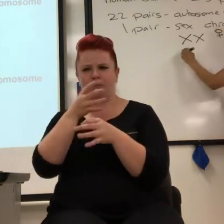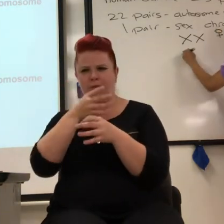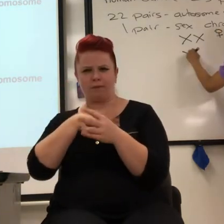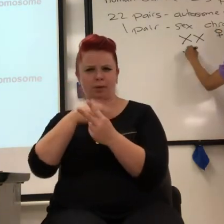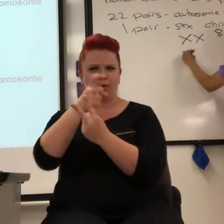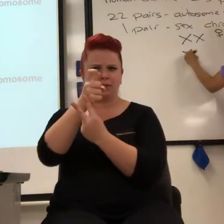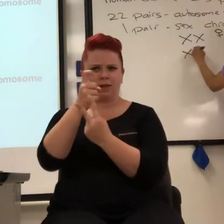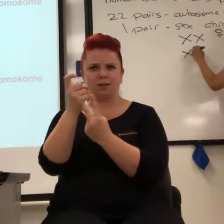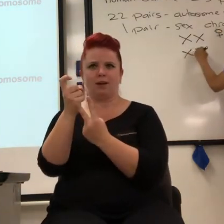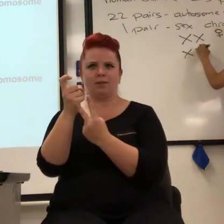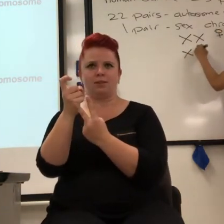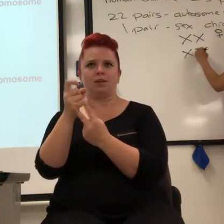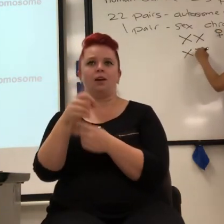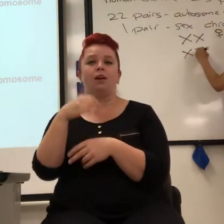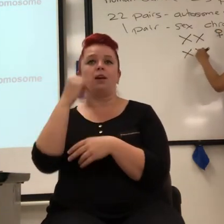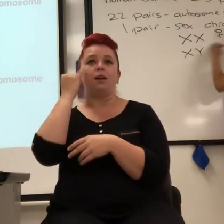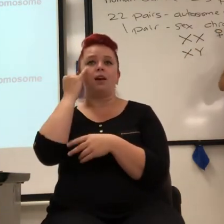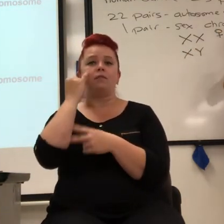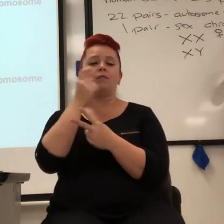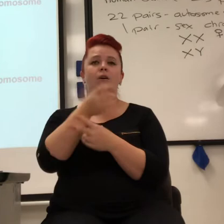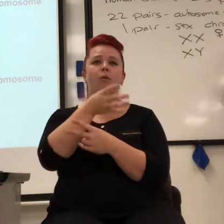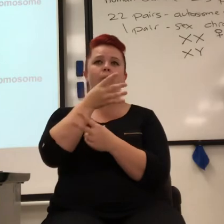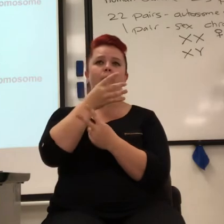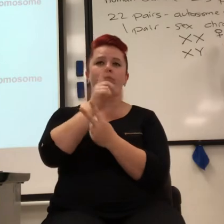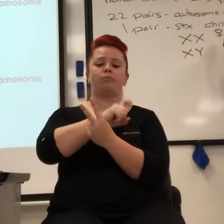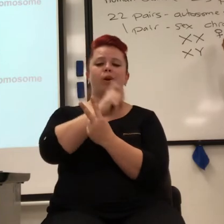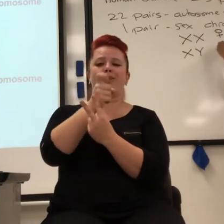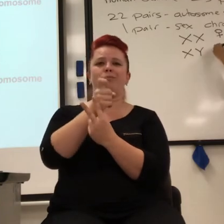inherit X from mom, Y from dad,